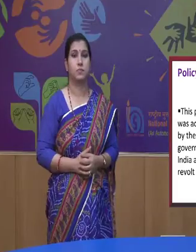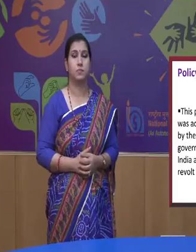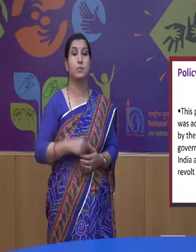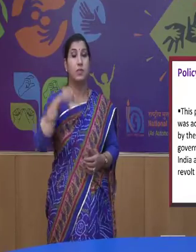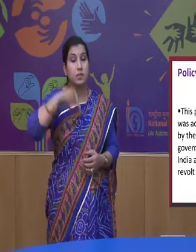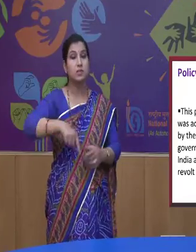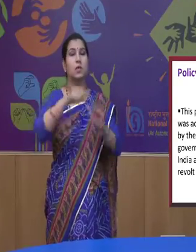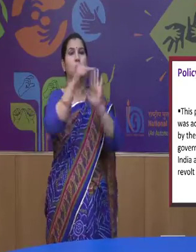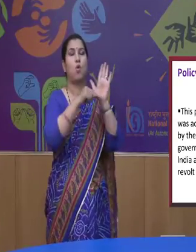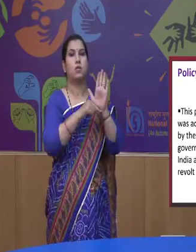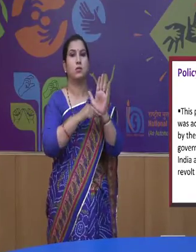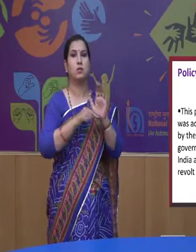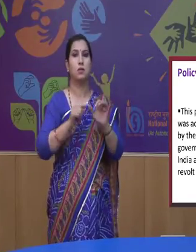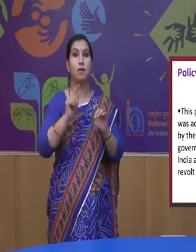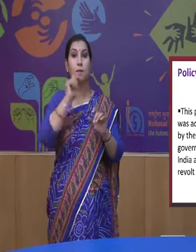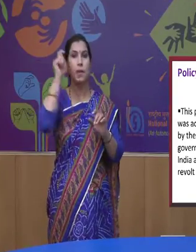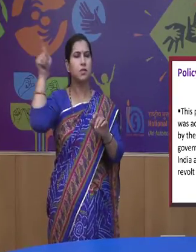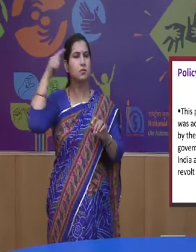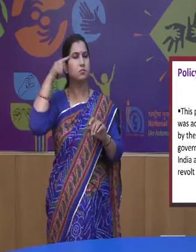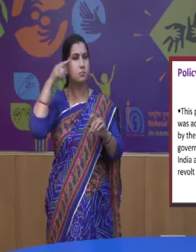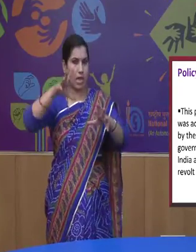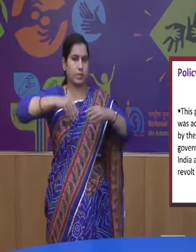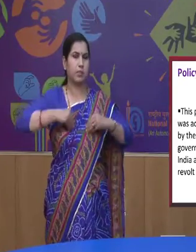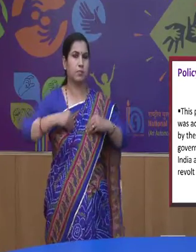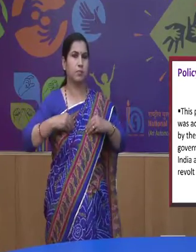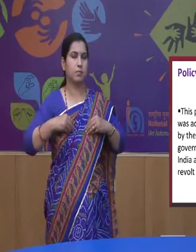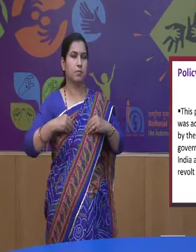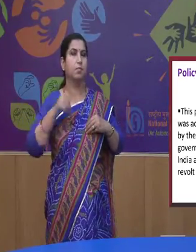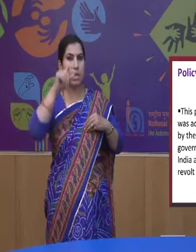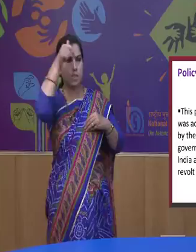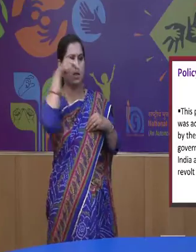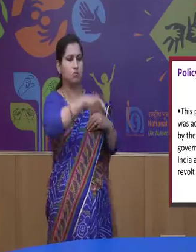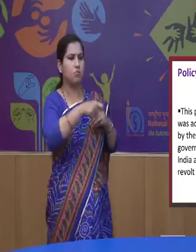This policy was adopted by the British government in India